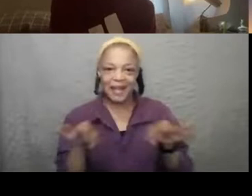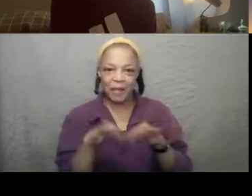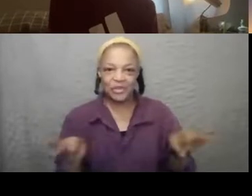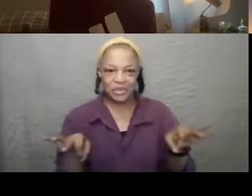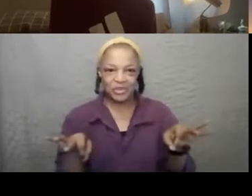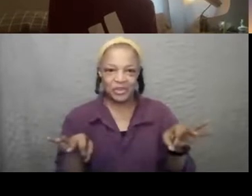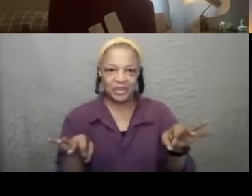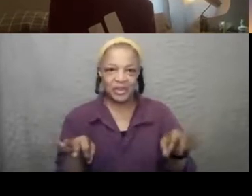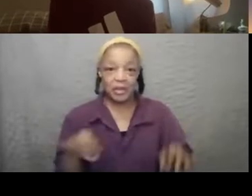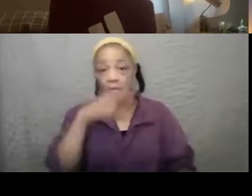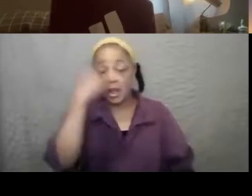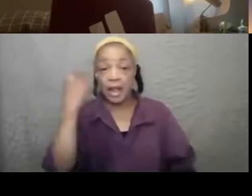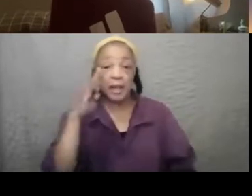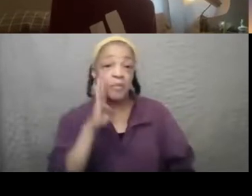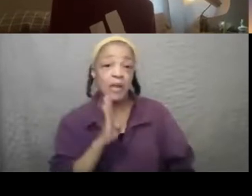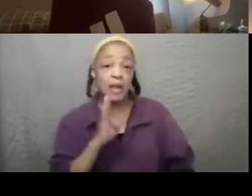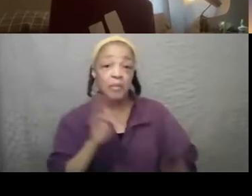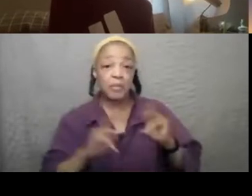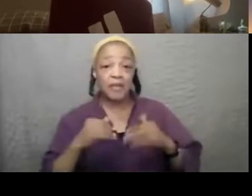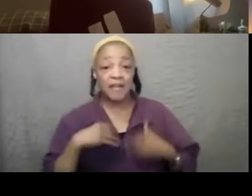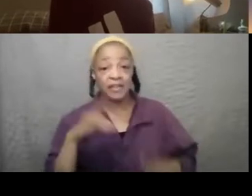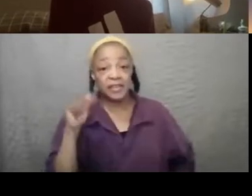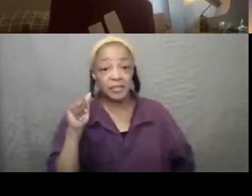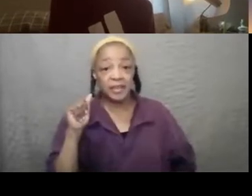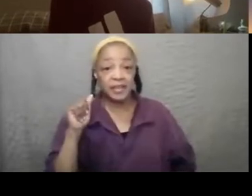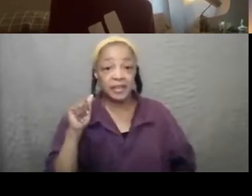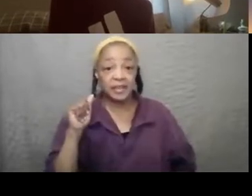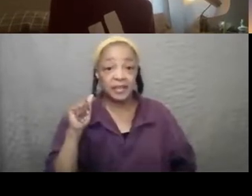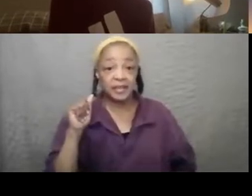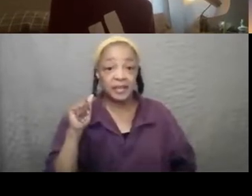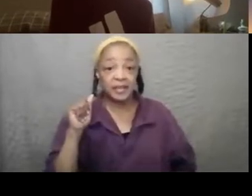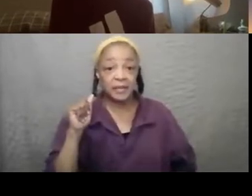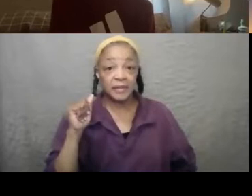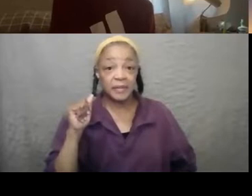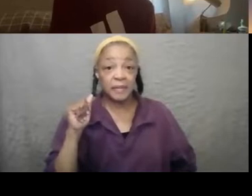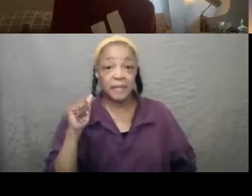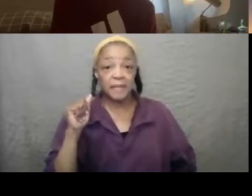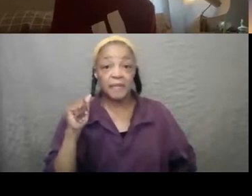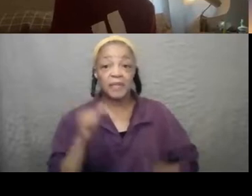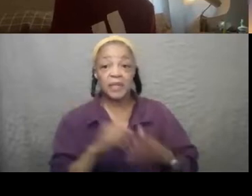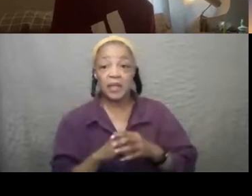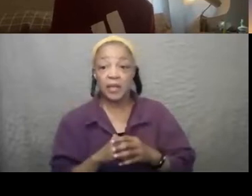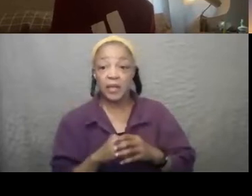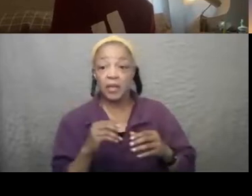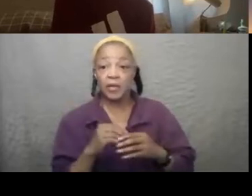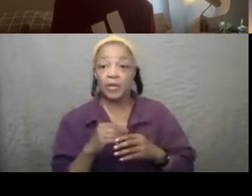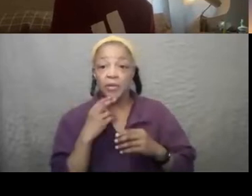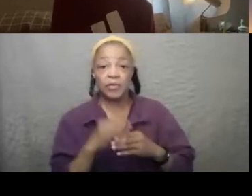Black and Brown people who are disabled are both, you know, many times overserved in a prison to pipeline